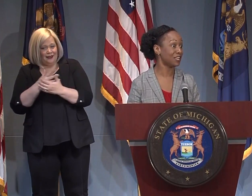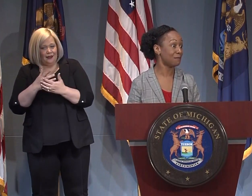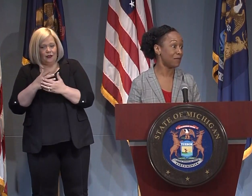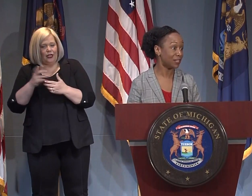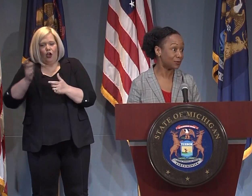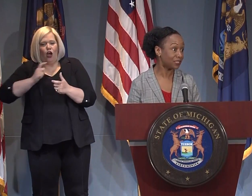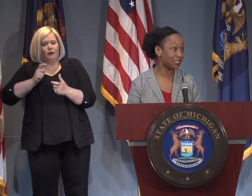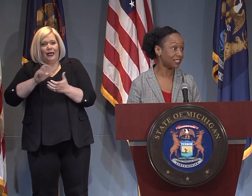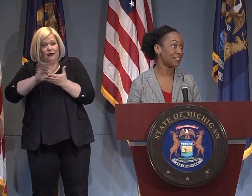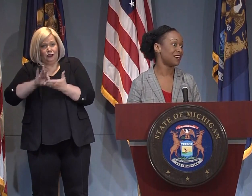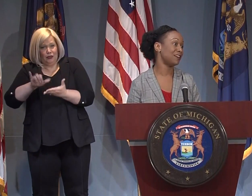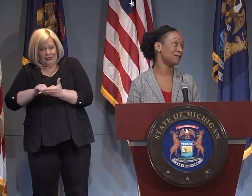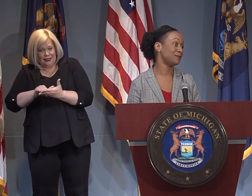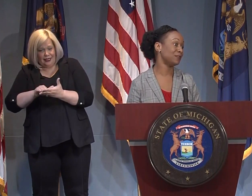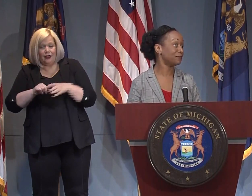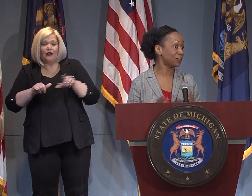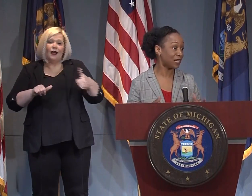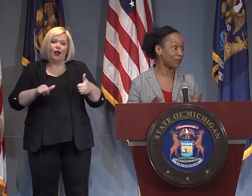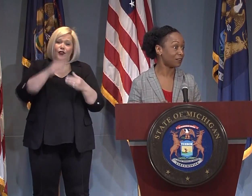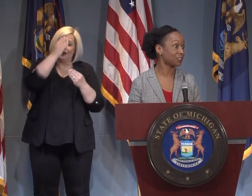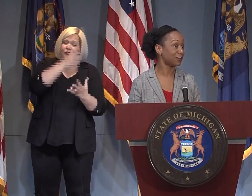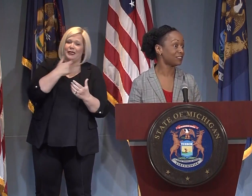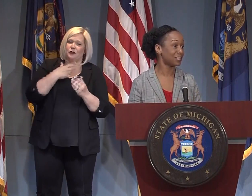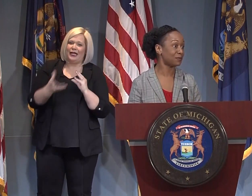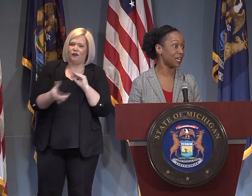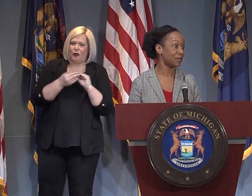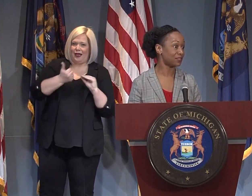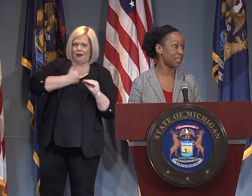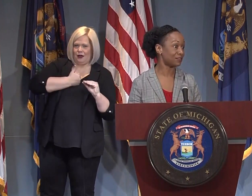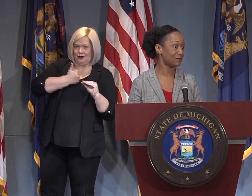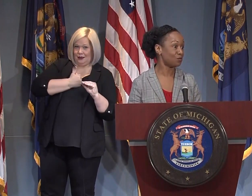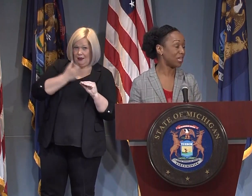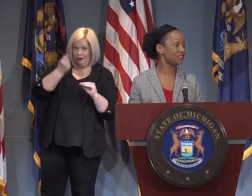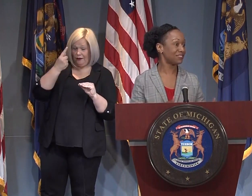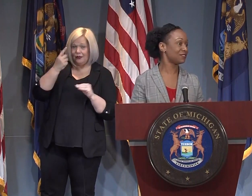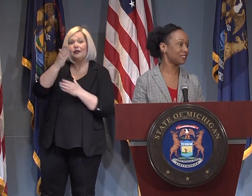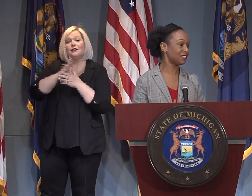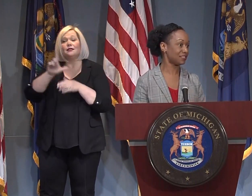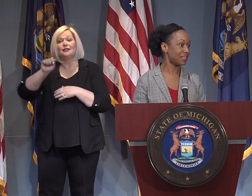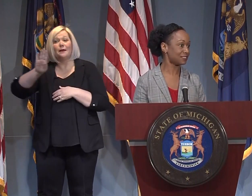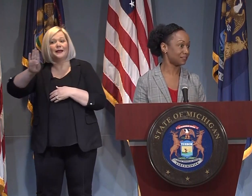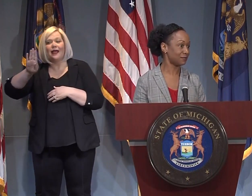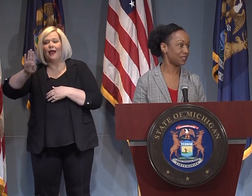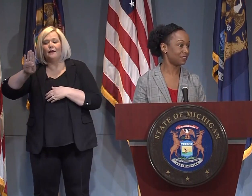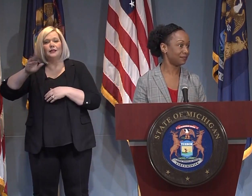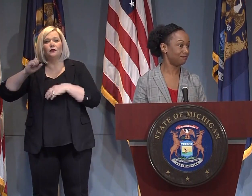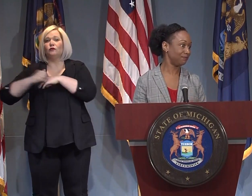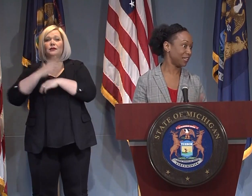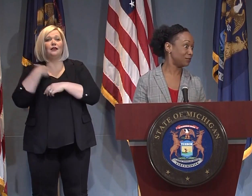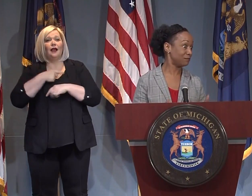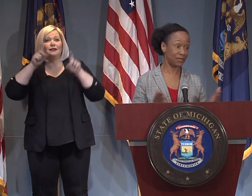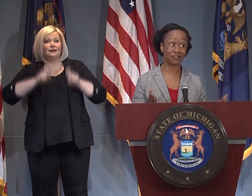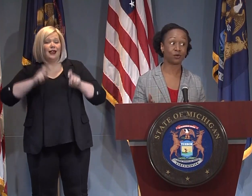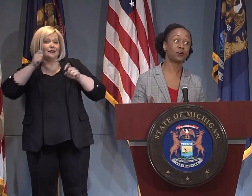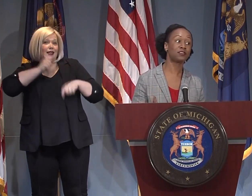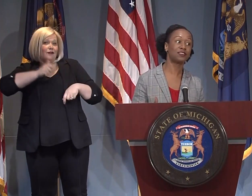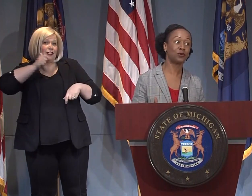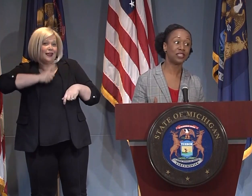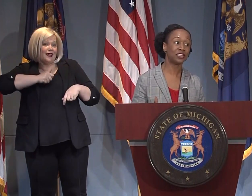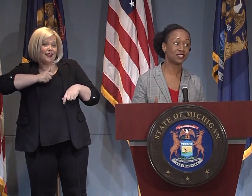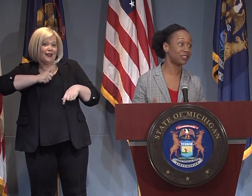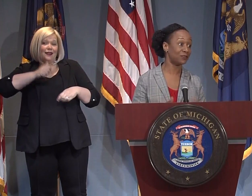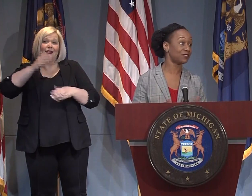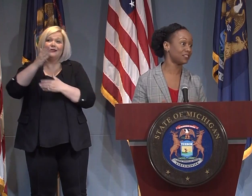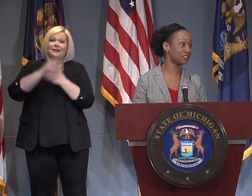it manually. We figured out also there are some labs that wait to send us tests, and they don't maybe have workers